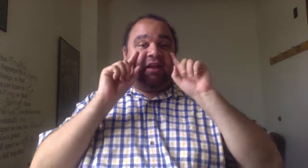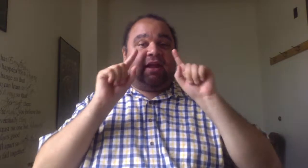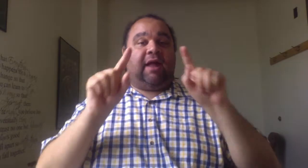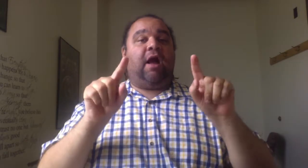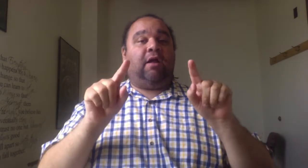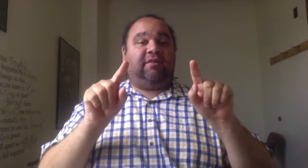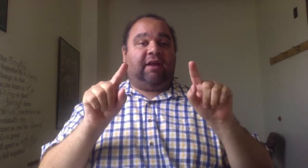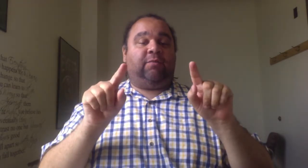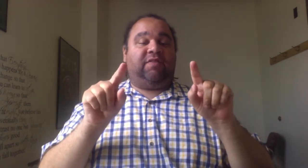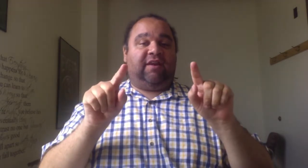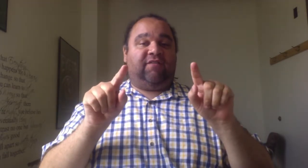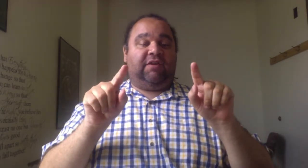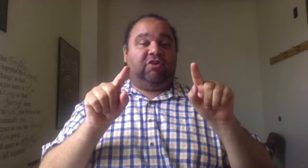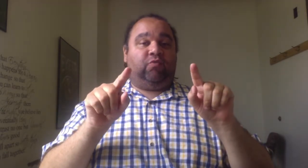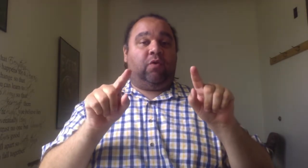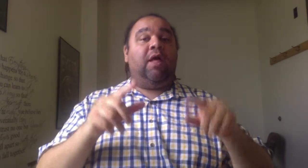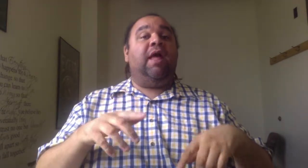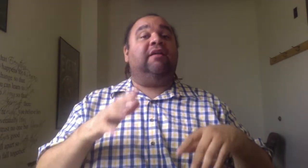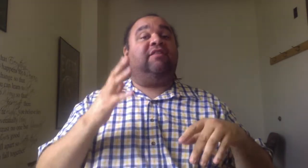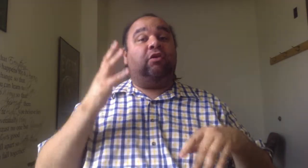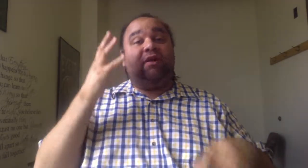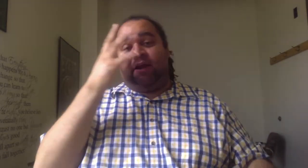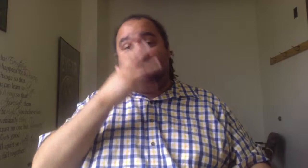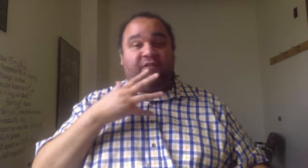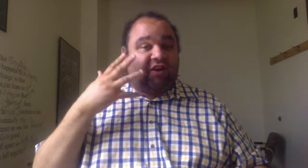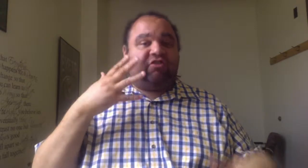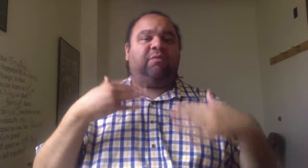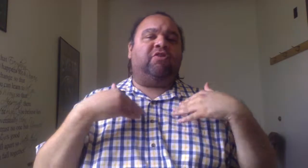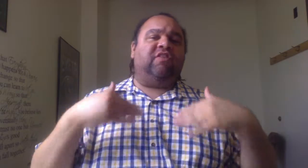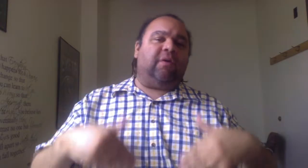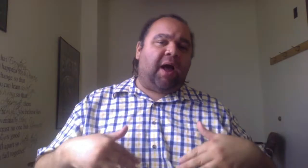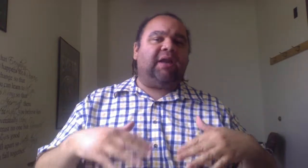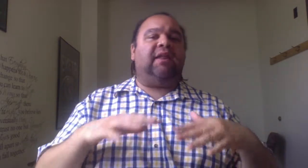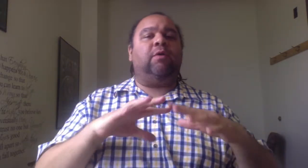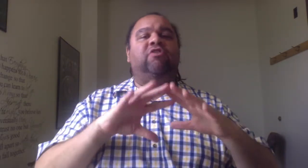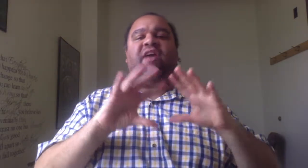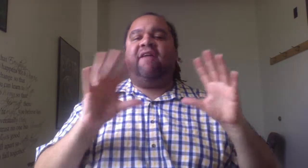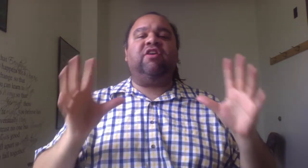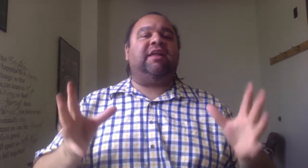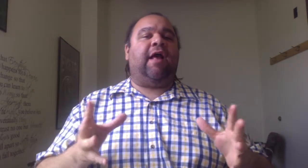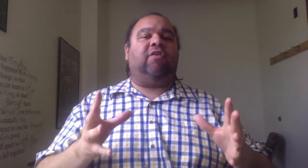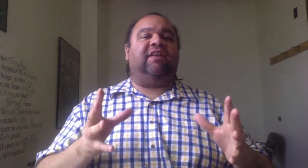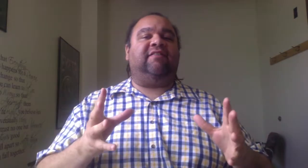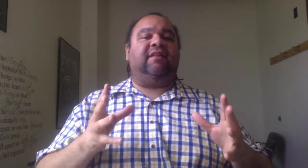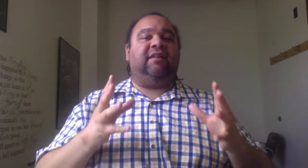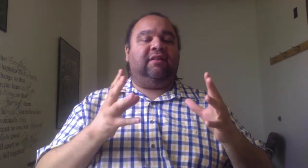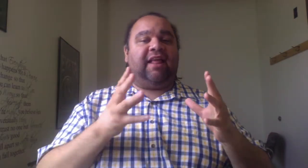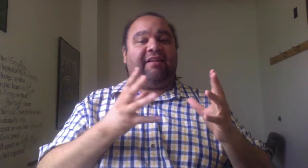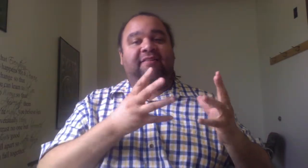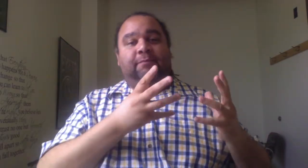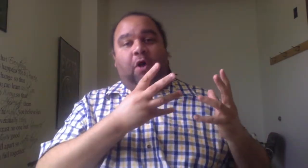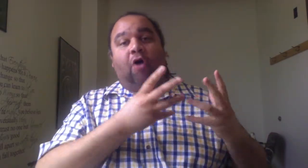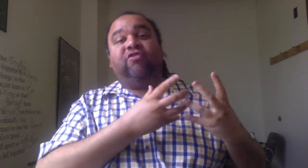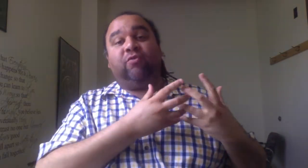eye contact with the deaf individual, still looking at all their facial expressions, their body language, everything else that's also